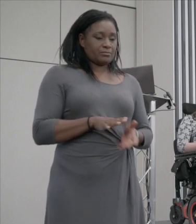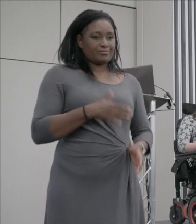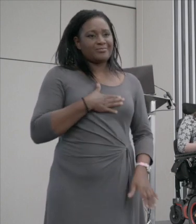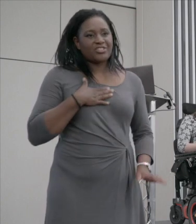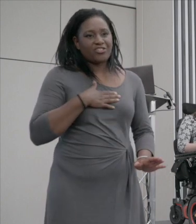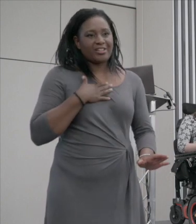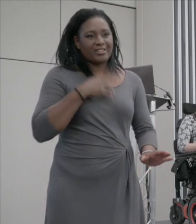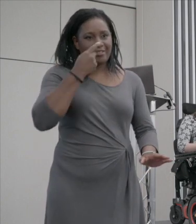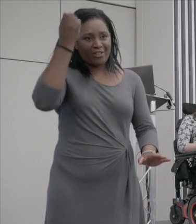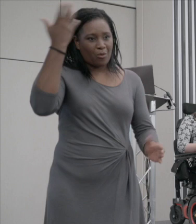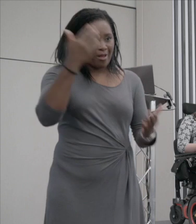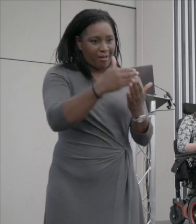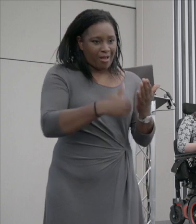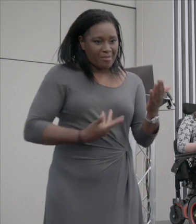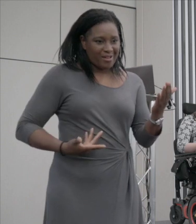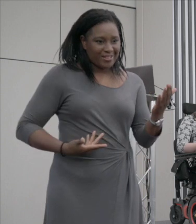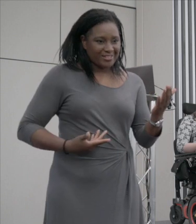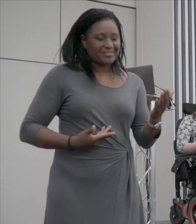Sorry, got my own name.